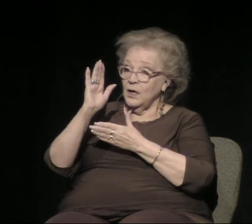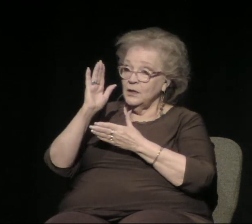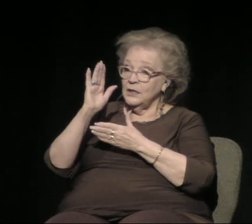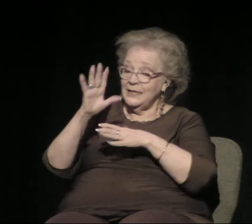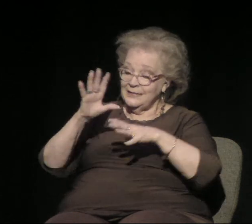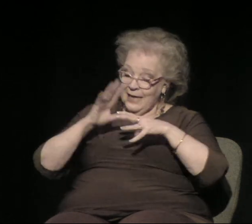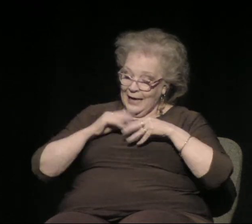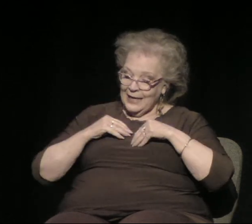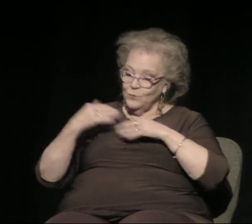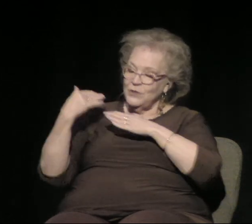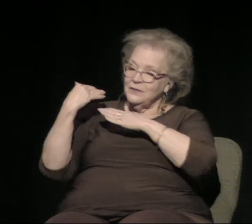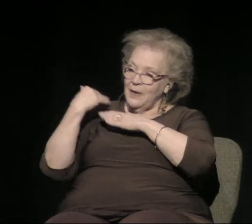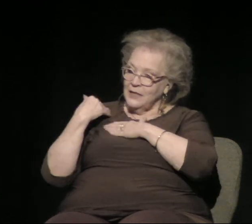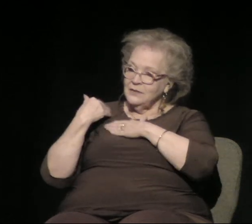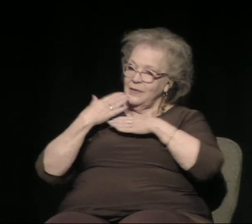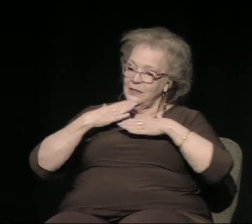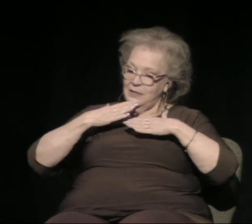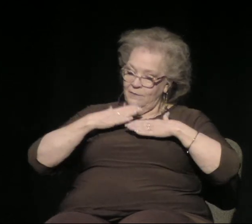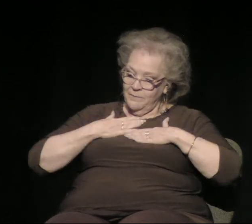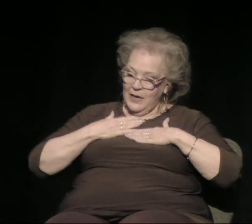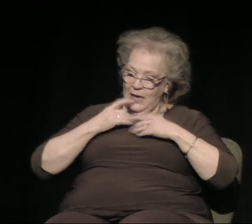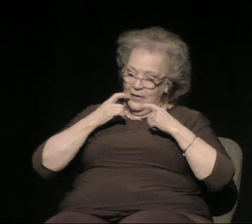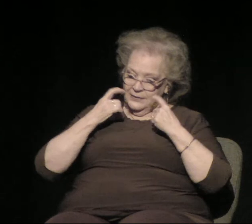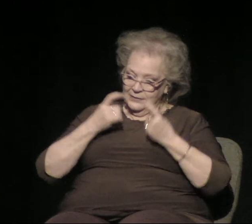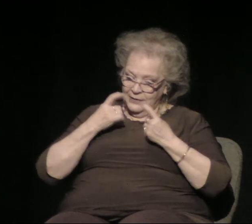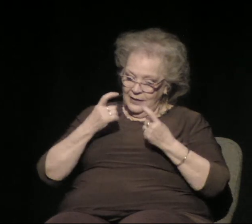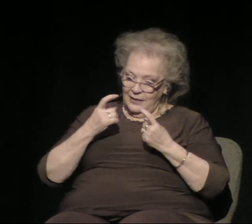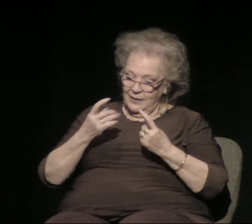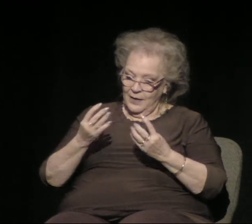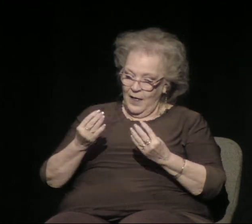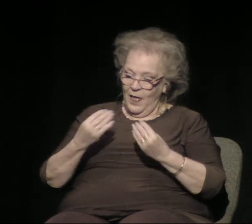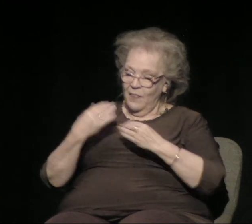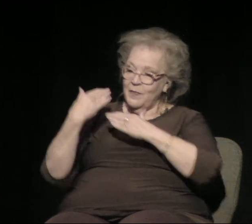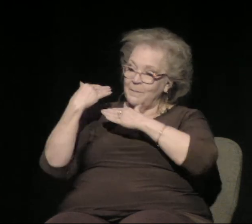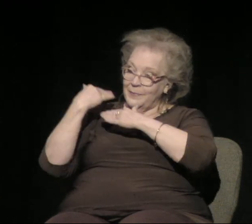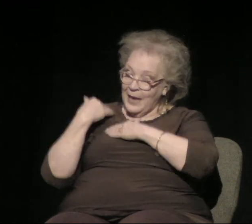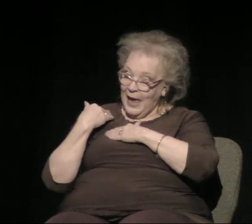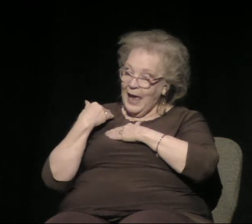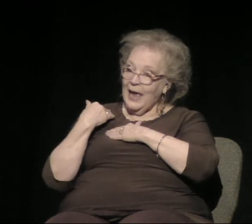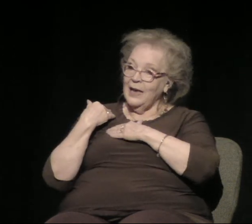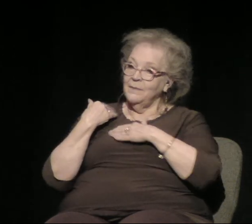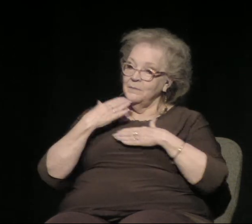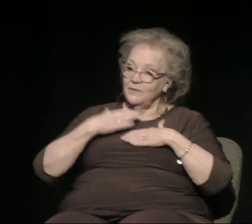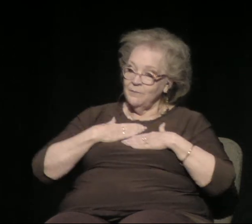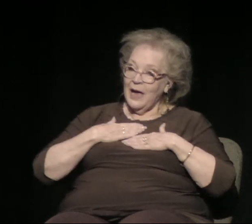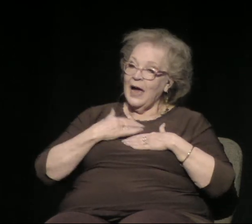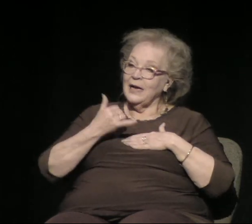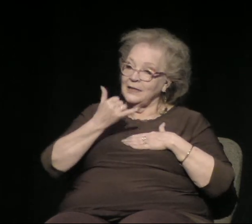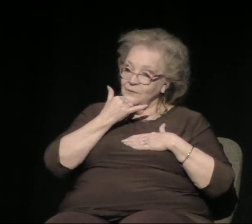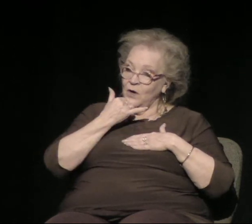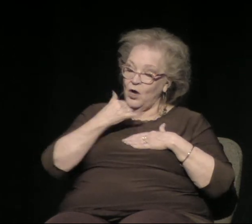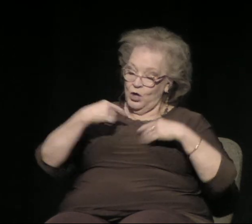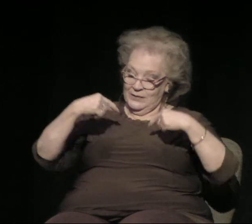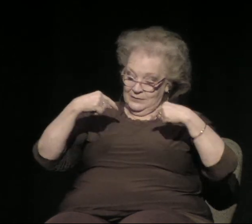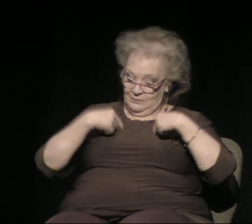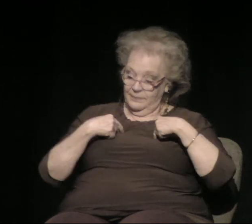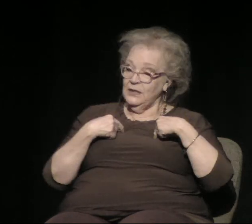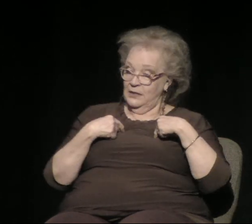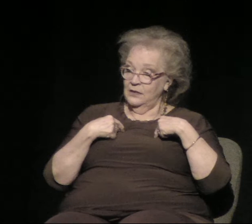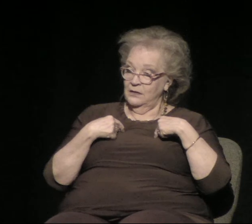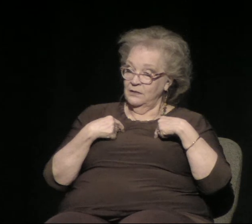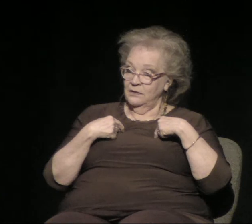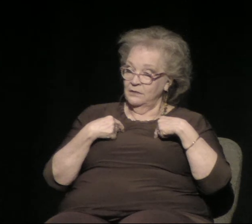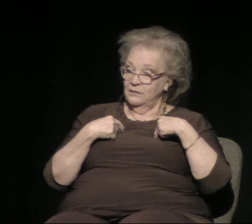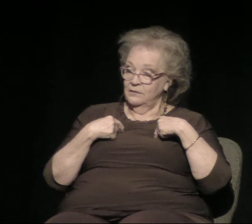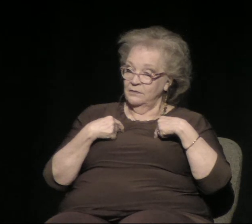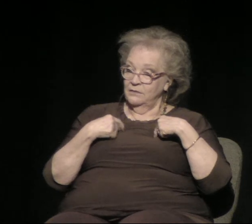disobedience. It's looking in the mirror to fix the blame for our wrongdoing. And Daniel is admitting here